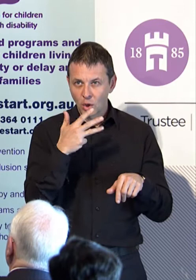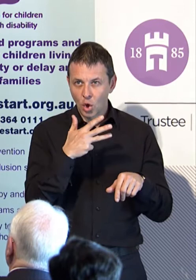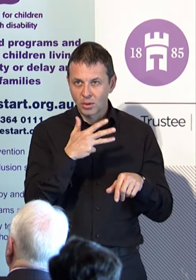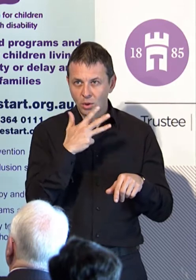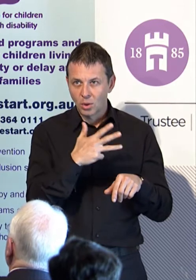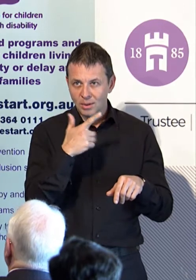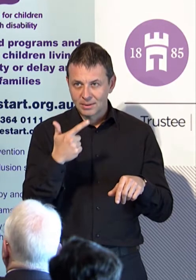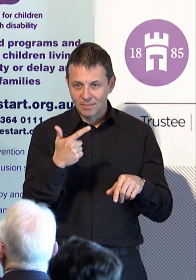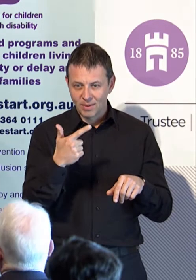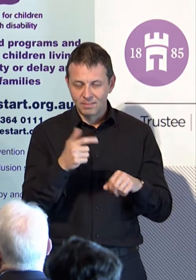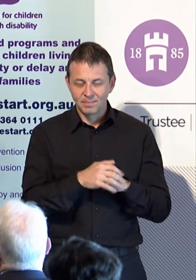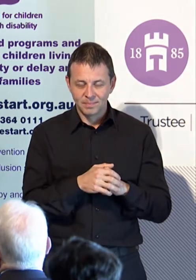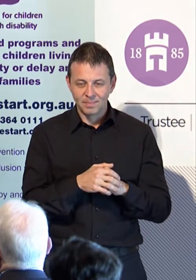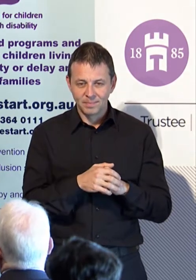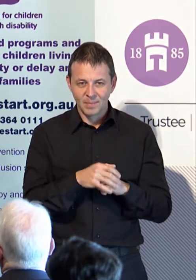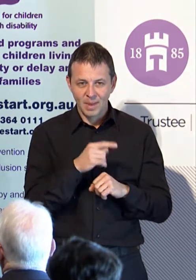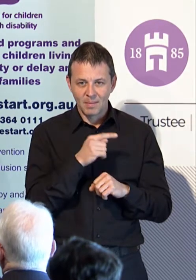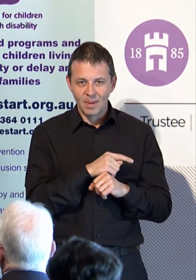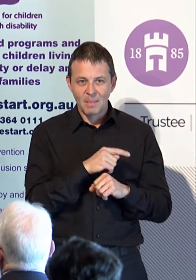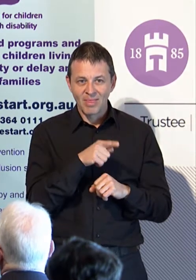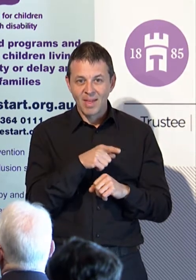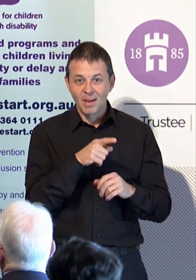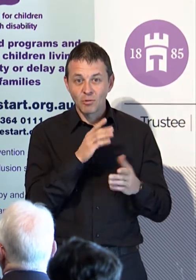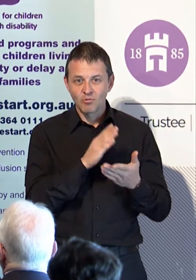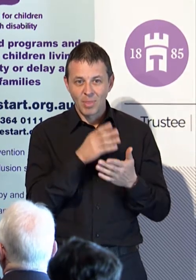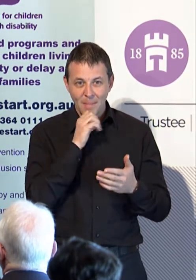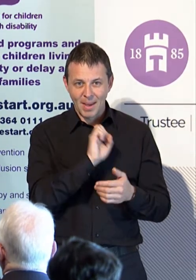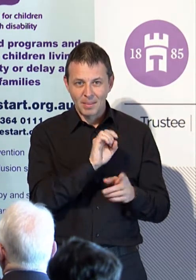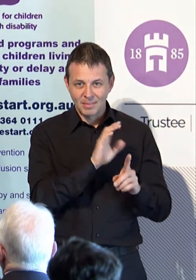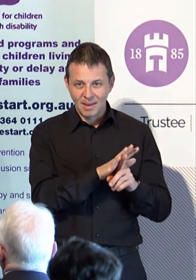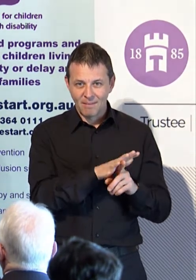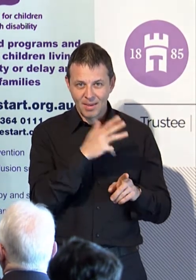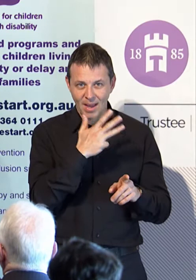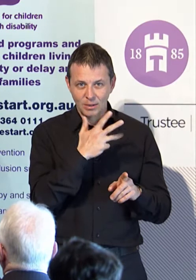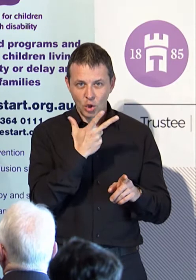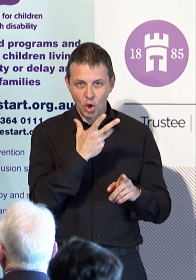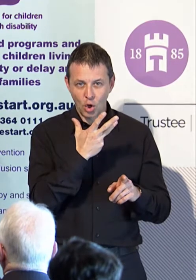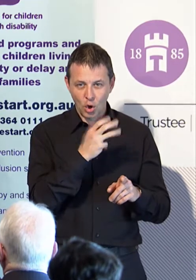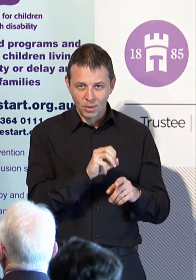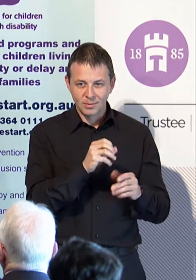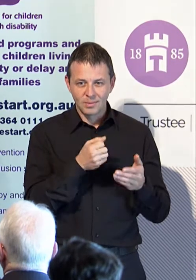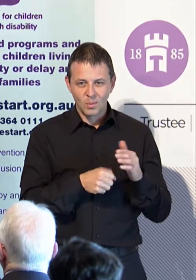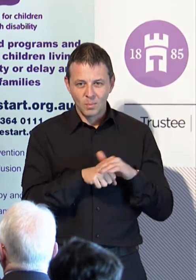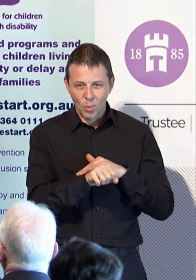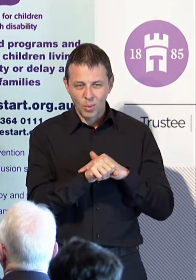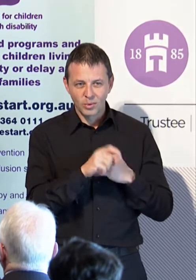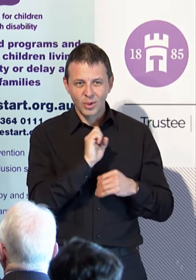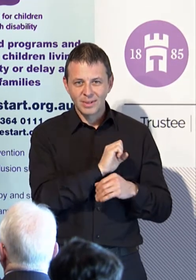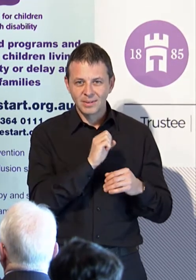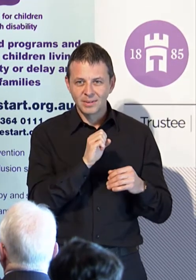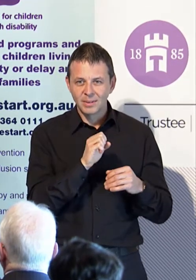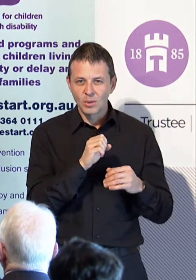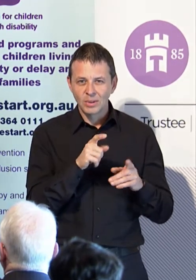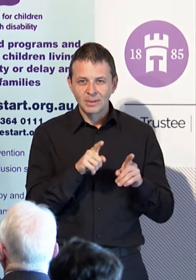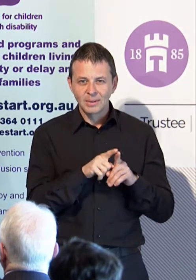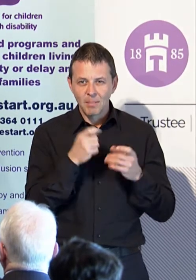1997. But he was born in 1890. So the ideas and the philosophies that drive many of